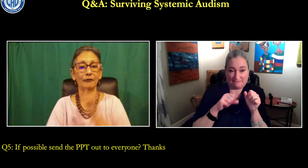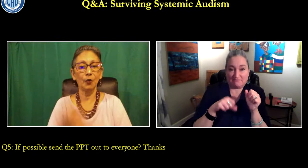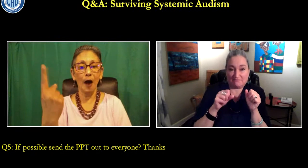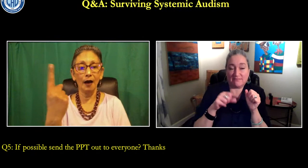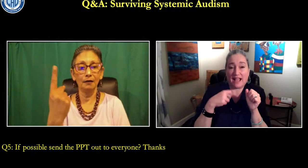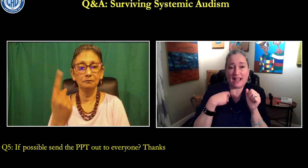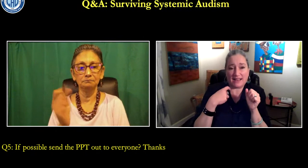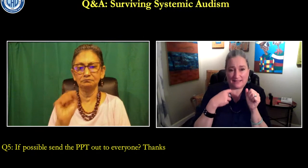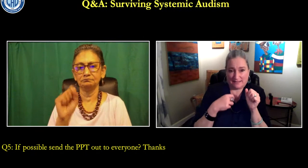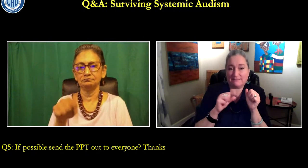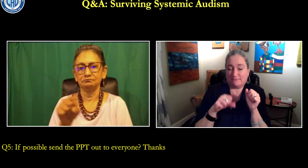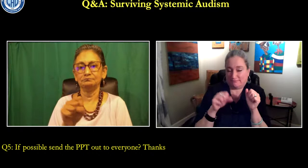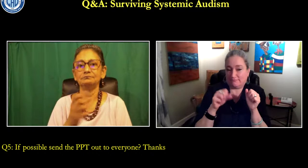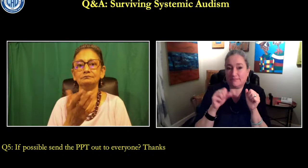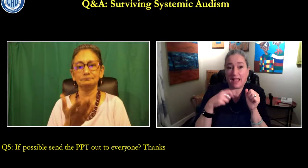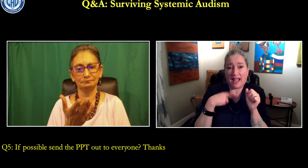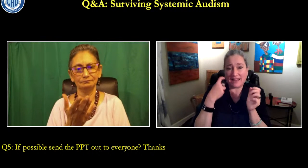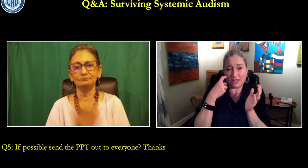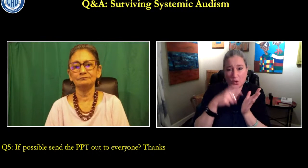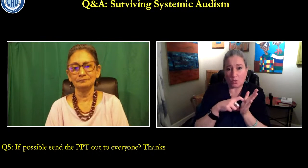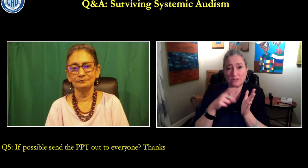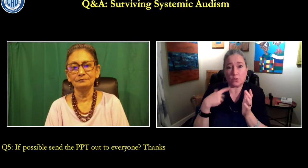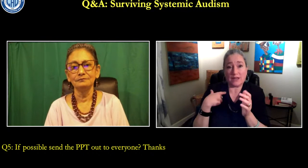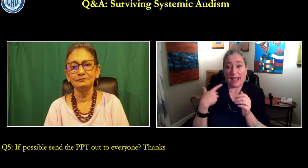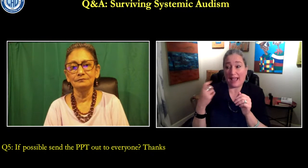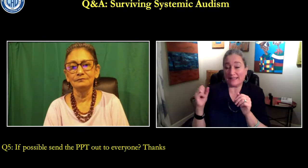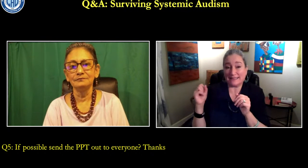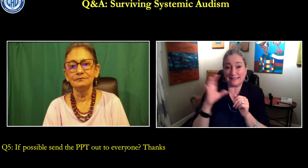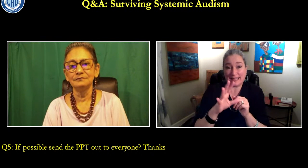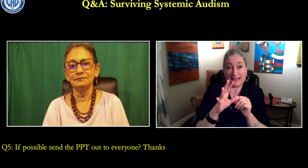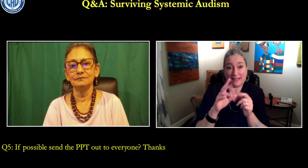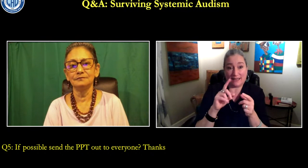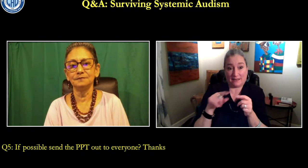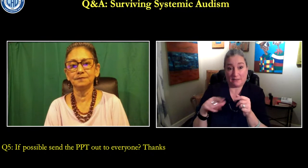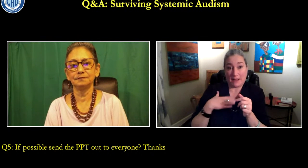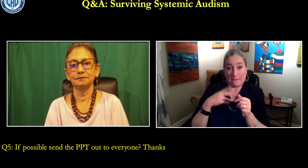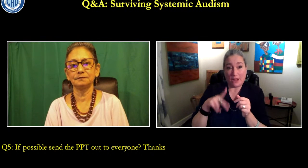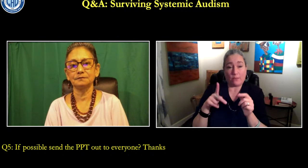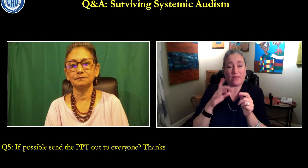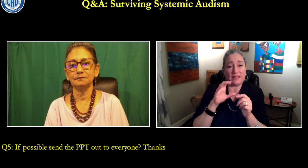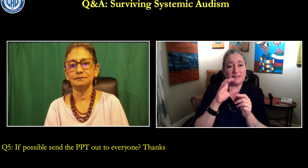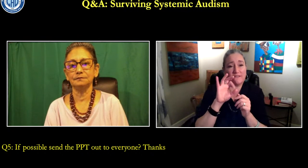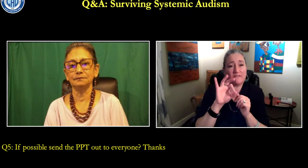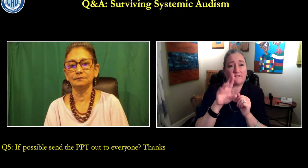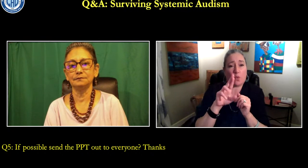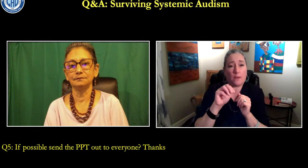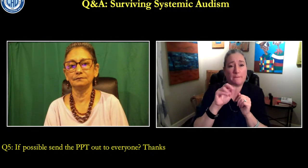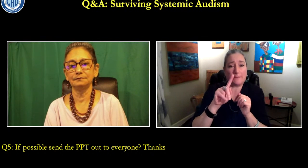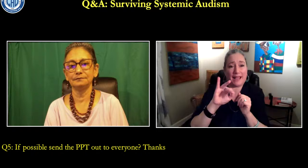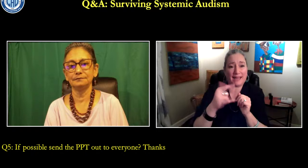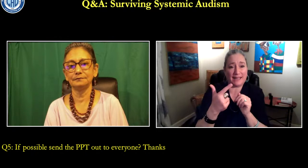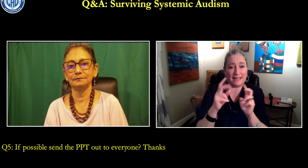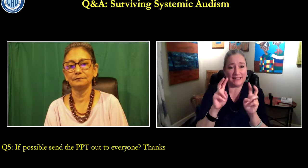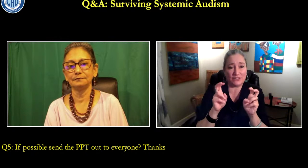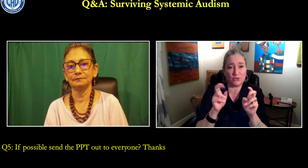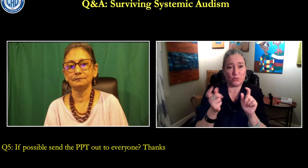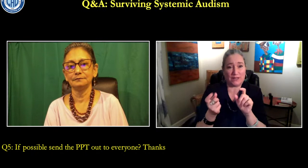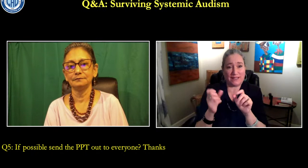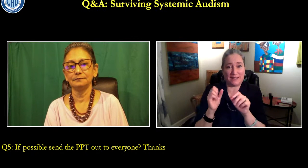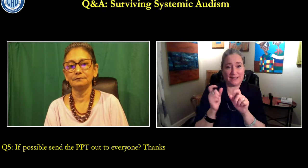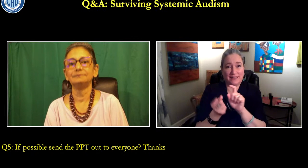Is it possible to send out the PowerPoint to everyone? Julie is saying, yes. I noticed that when I sent